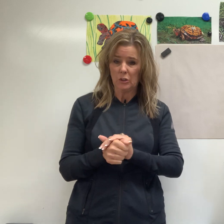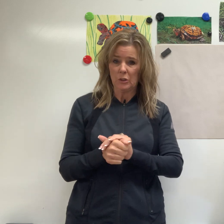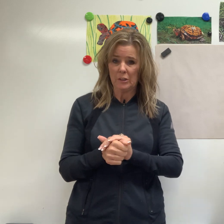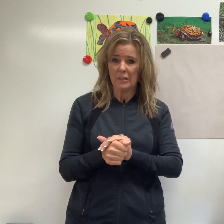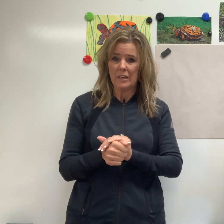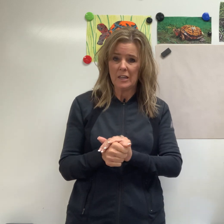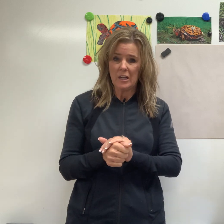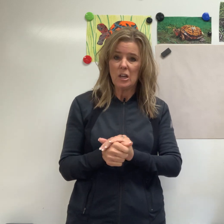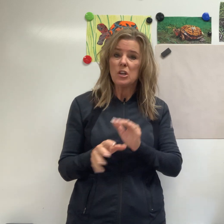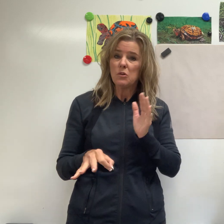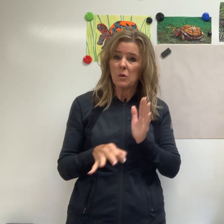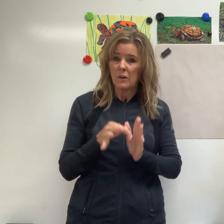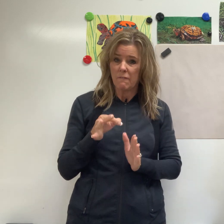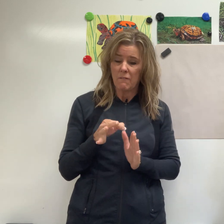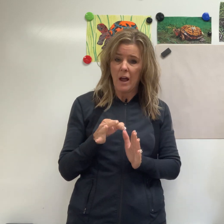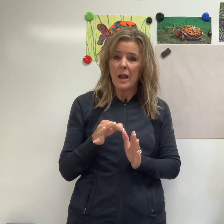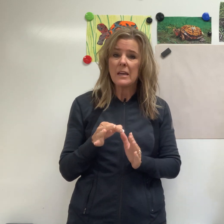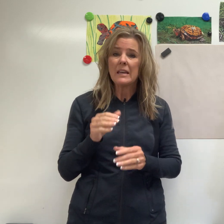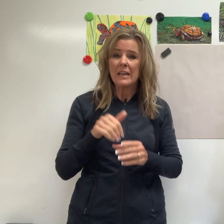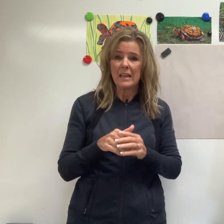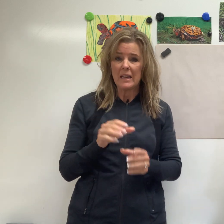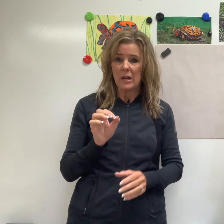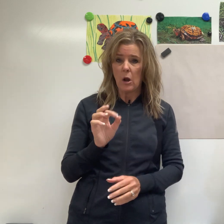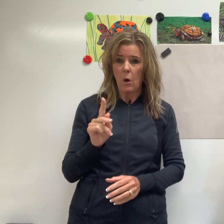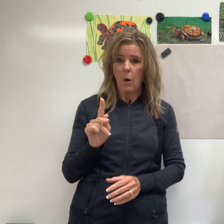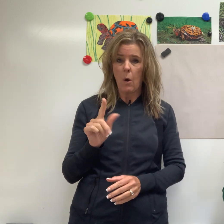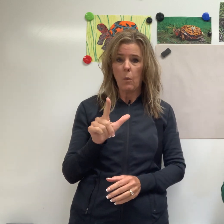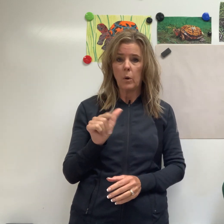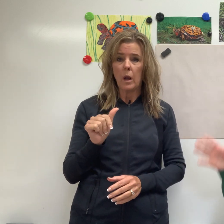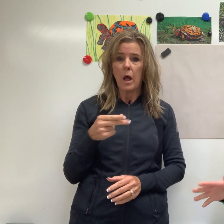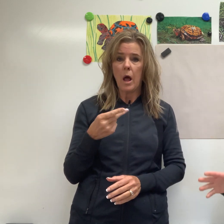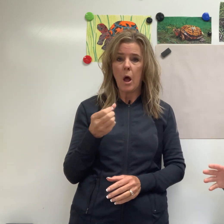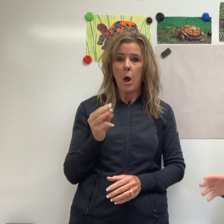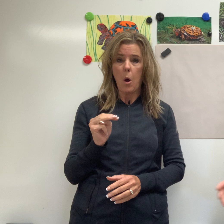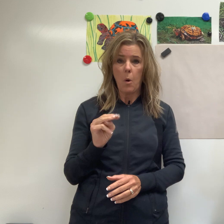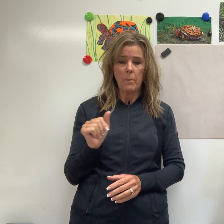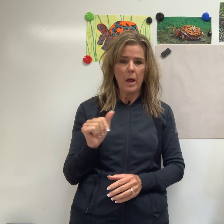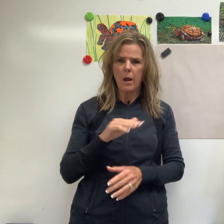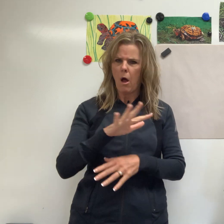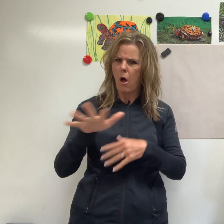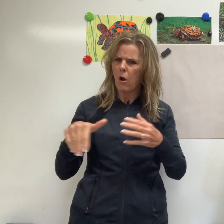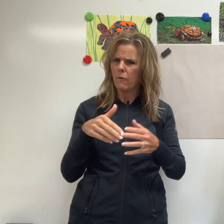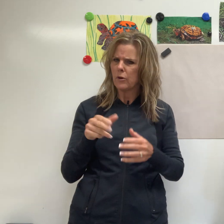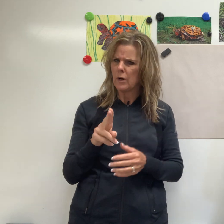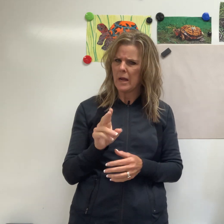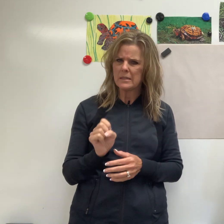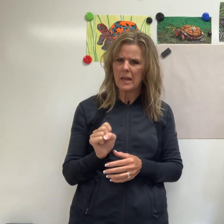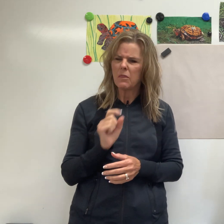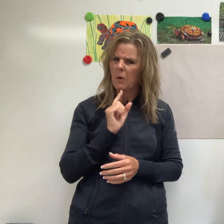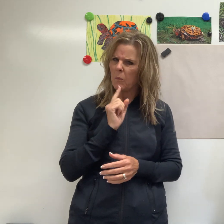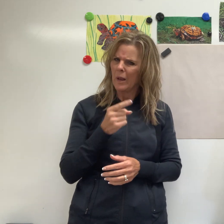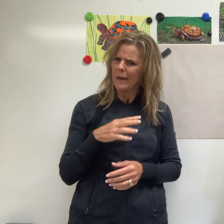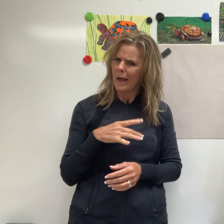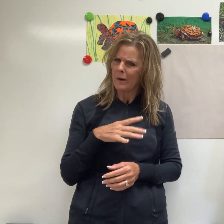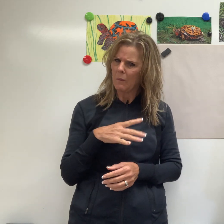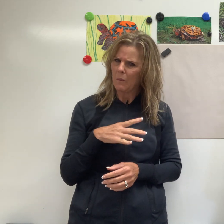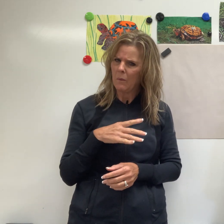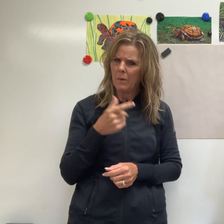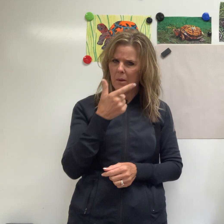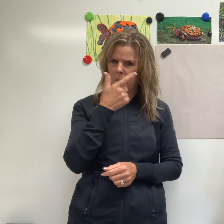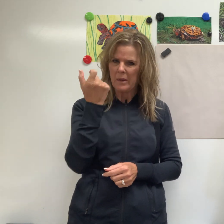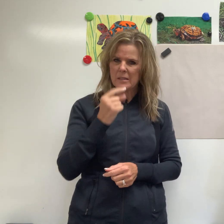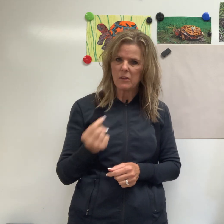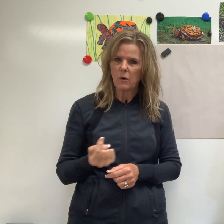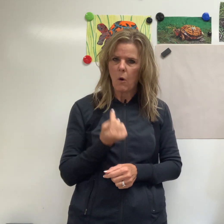turtles you can even find in Oklahoma. They're all around Oklahoma and all over the US. And they're really kind of cool because they